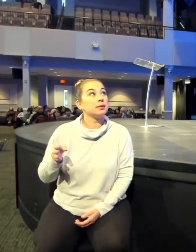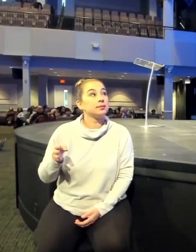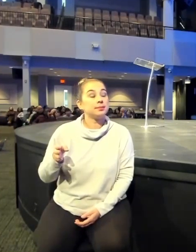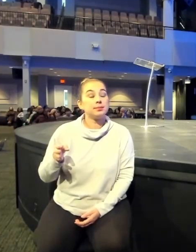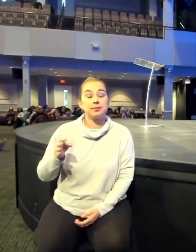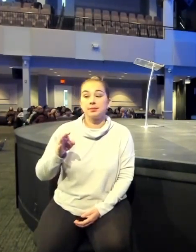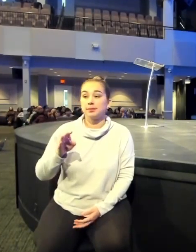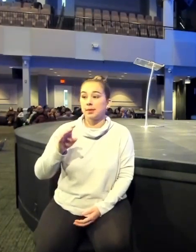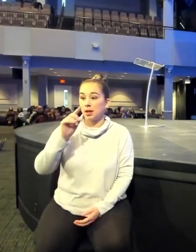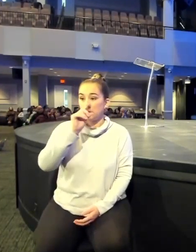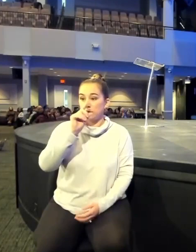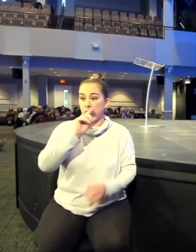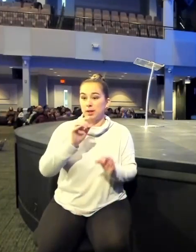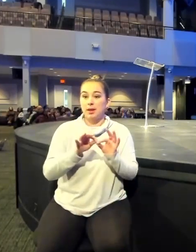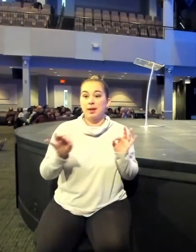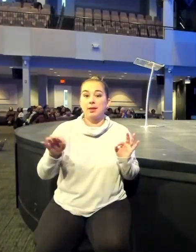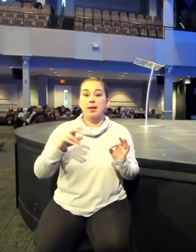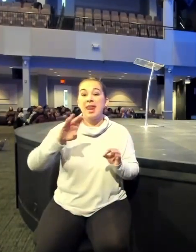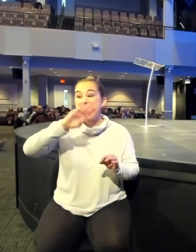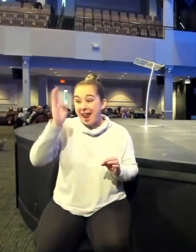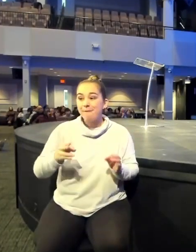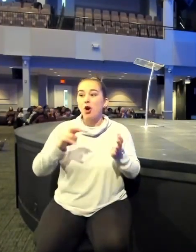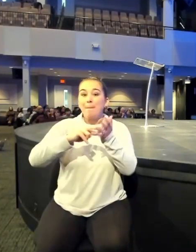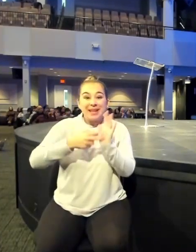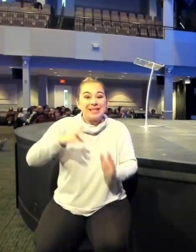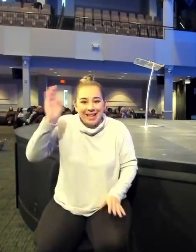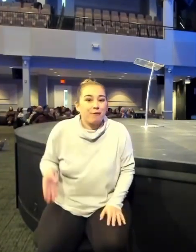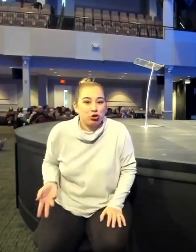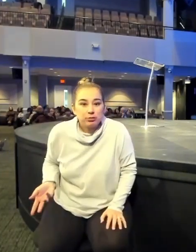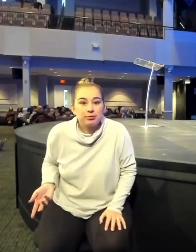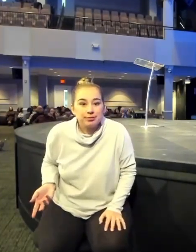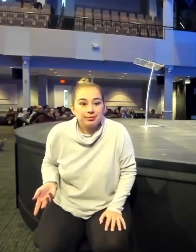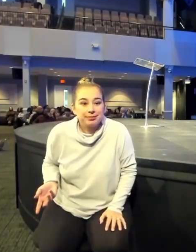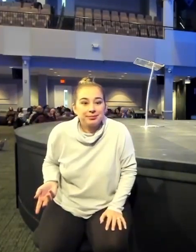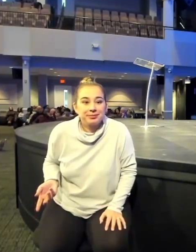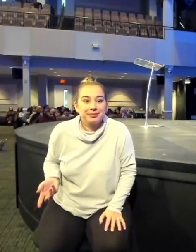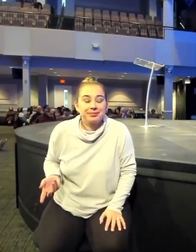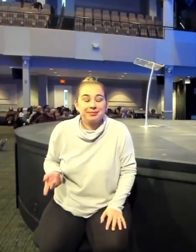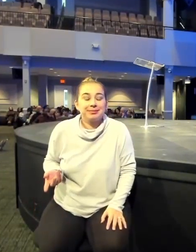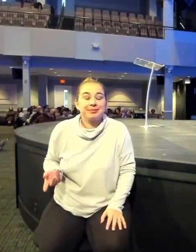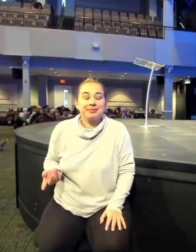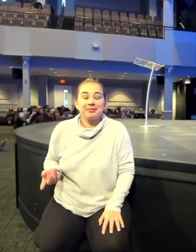Greek language, so I would fully understand never means never. Okay.